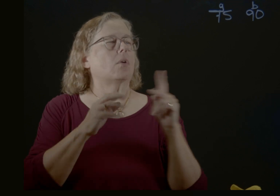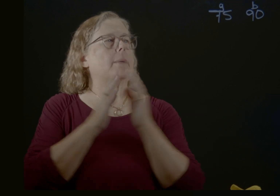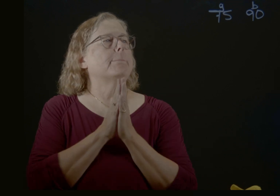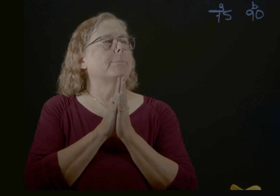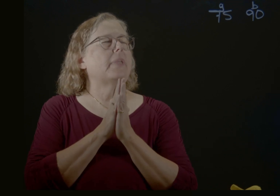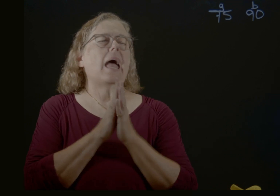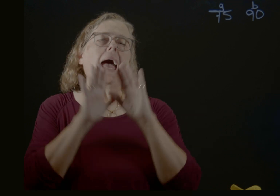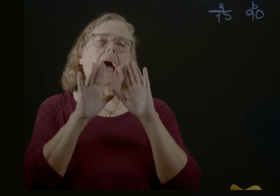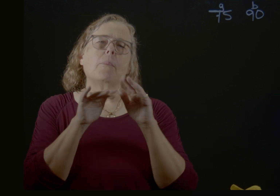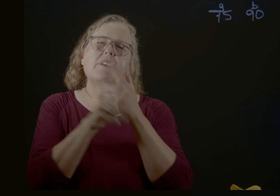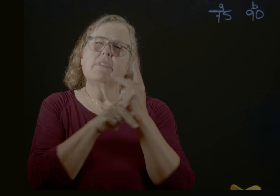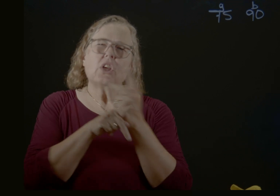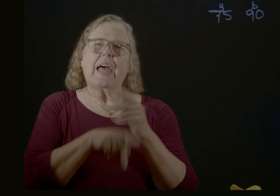all right, how do I figure that out?